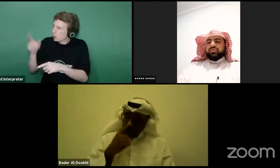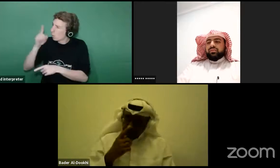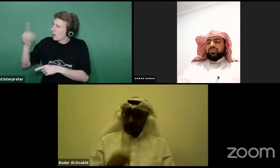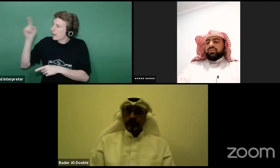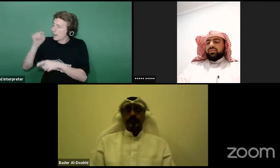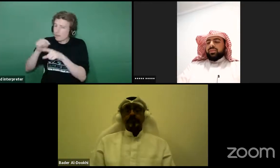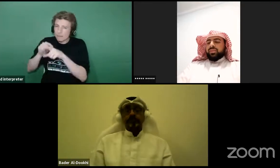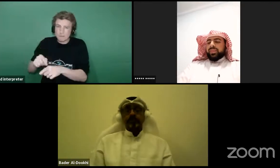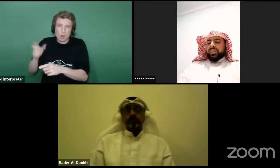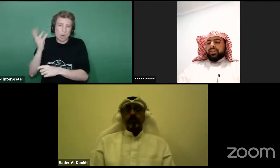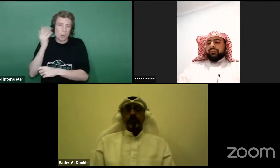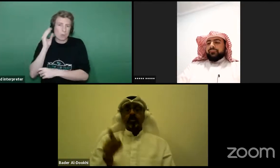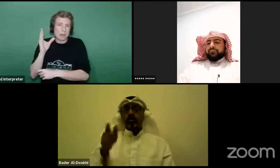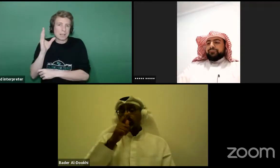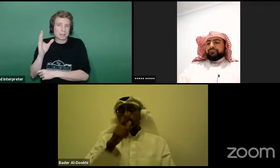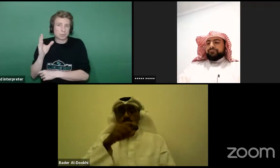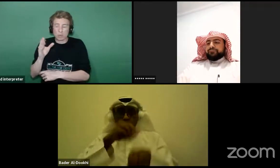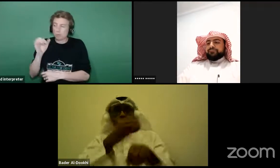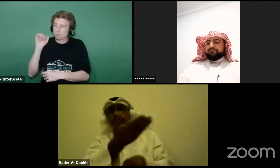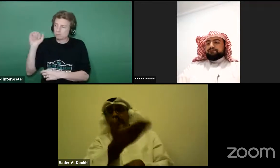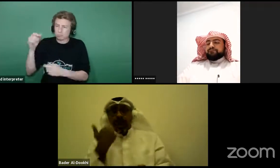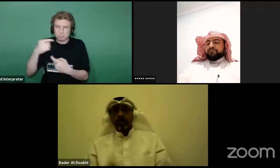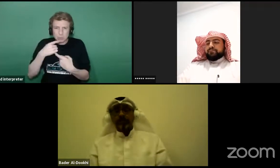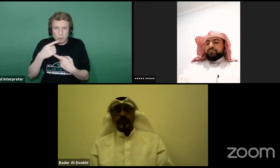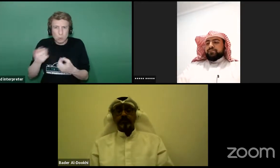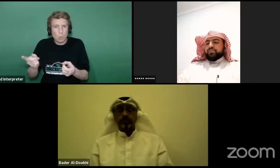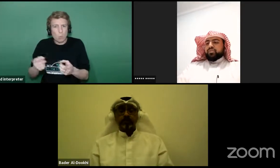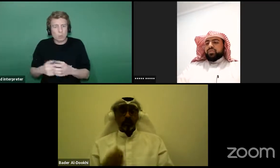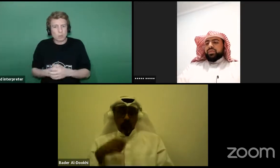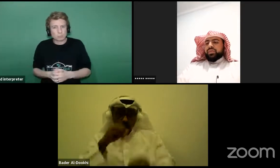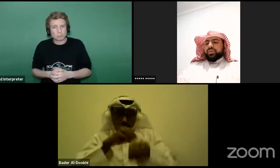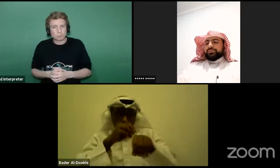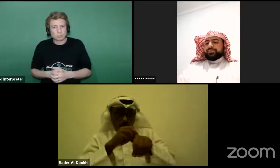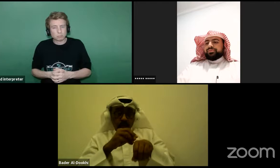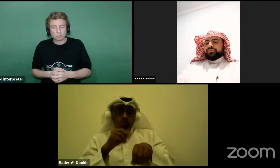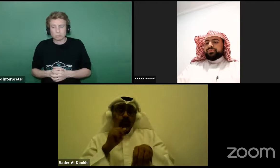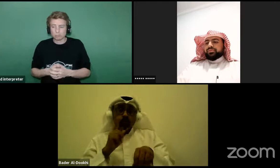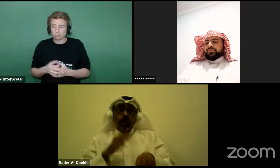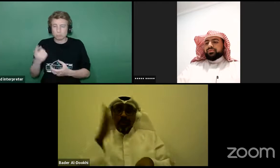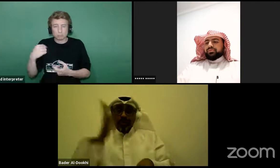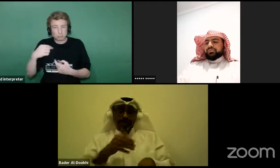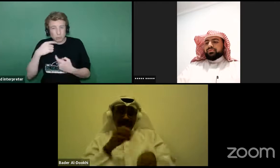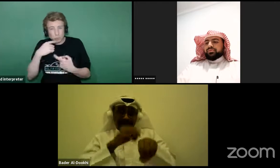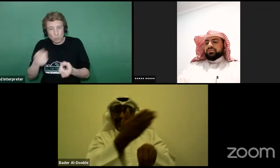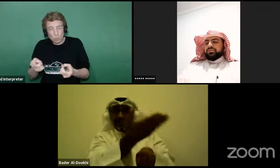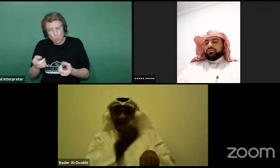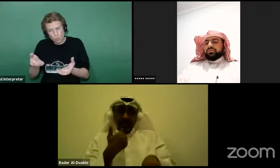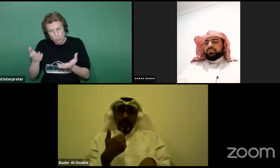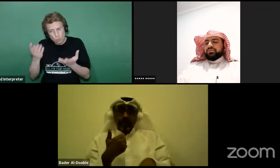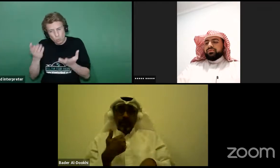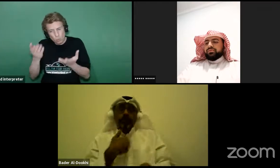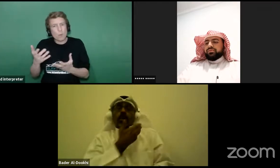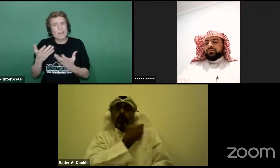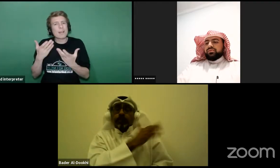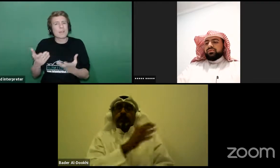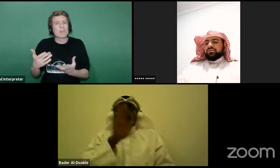Him, calls you. When He calls you to that which will give you life. And know that Allah comes